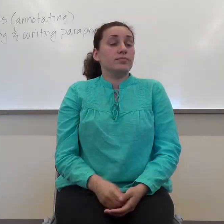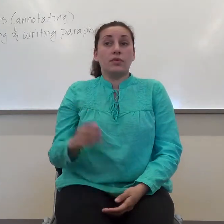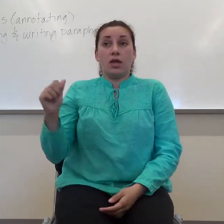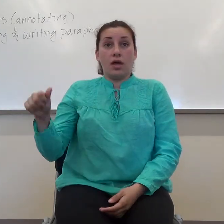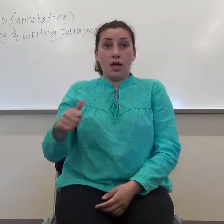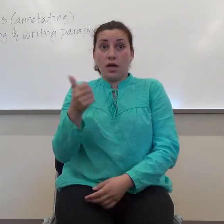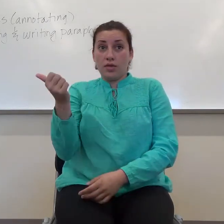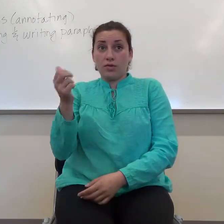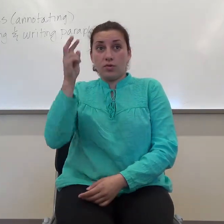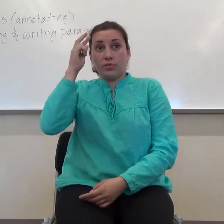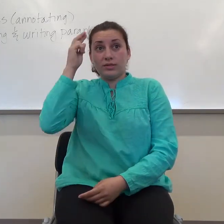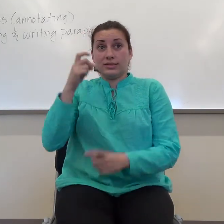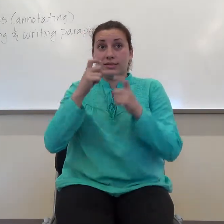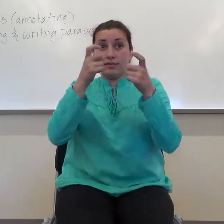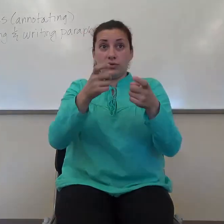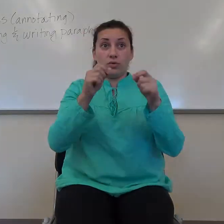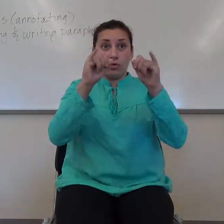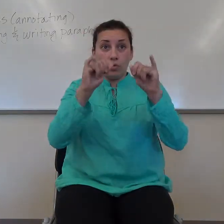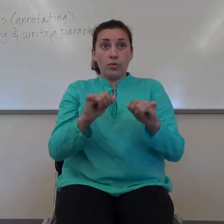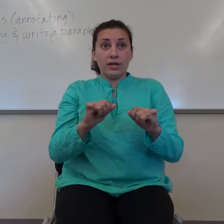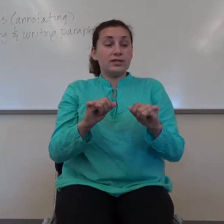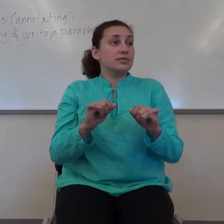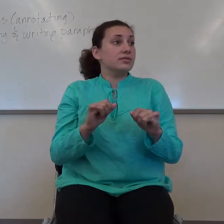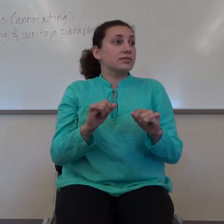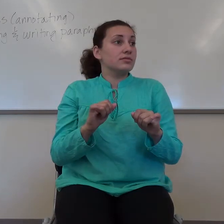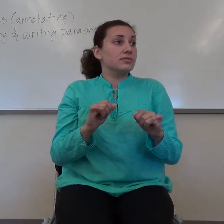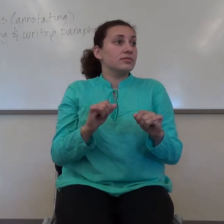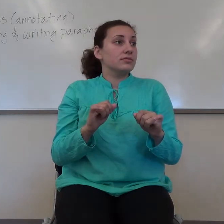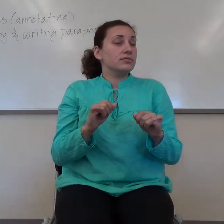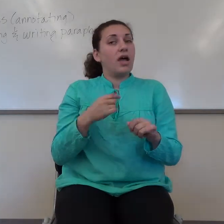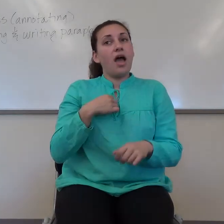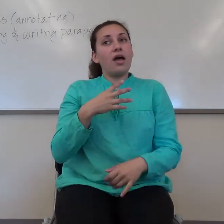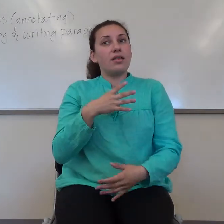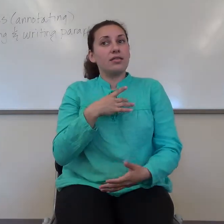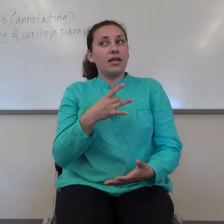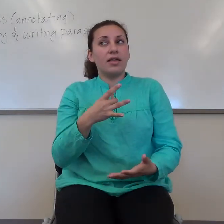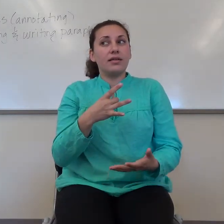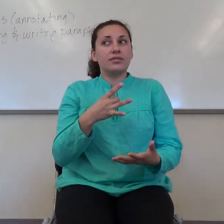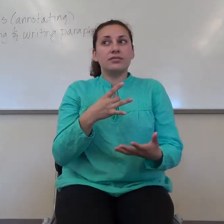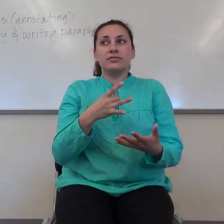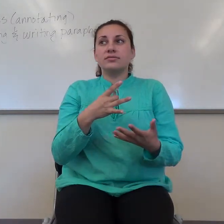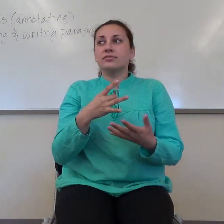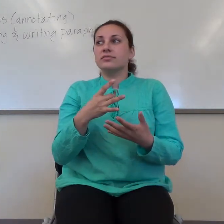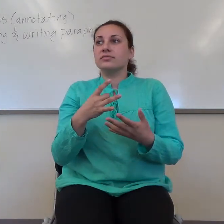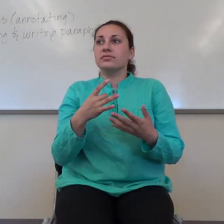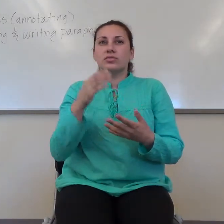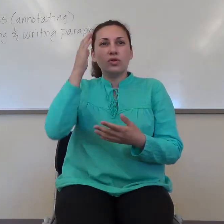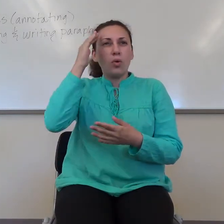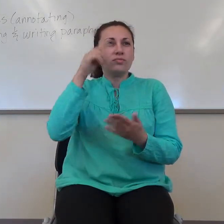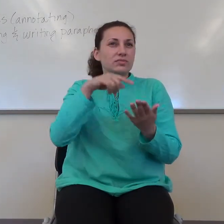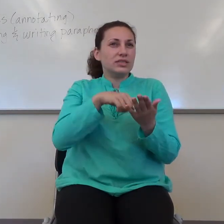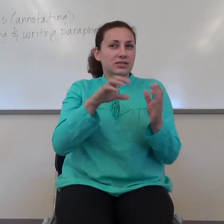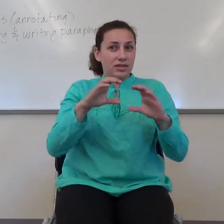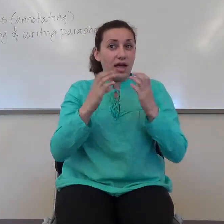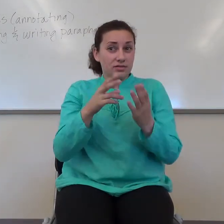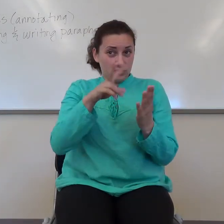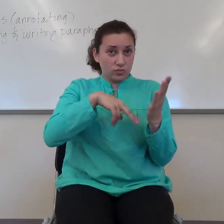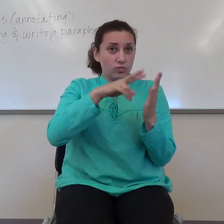them is I do like to talk, because this is a reading class, I do like to talk a little